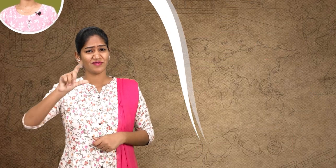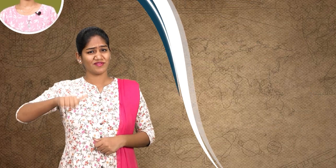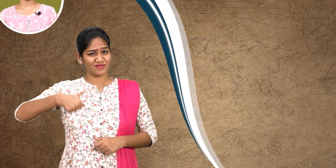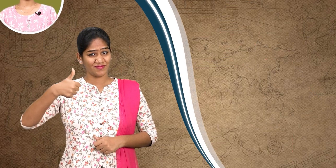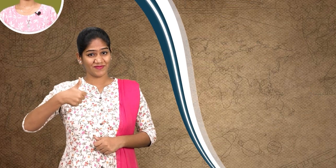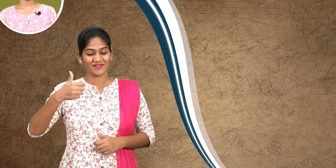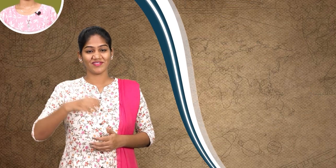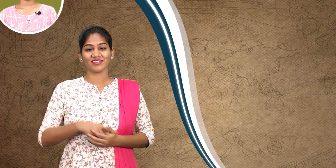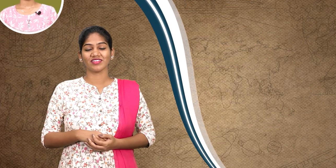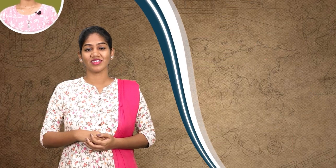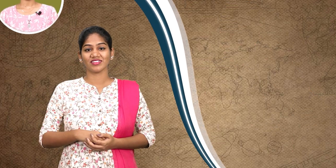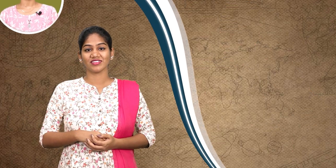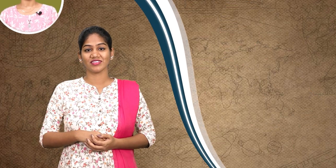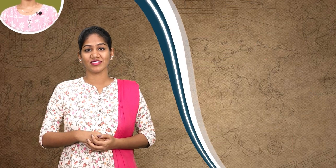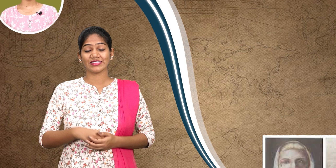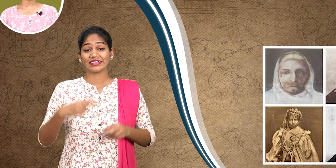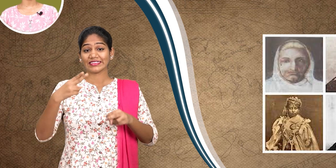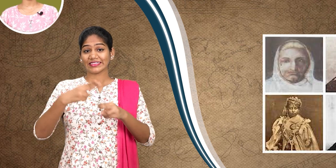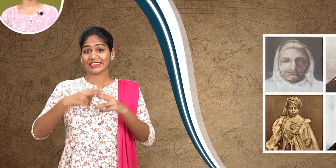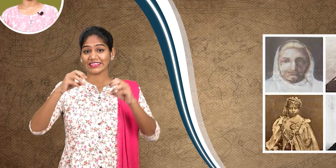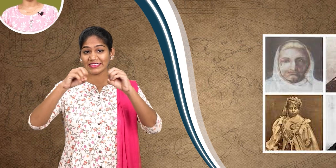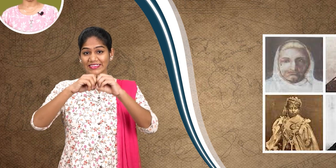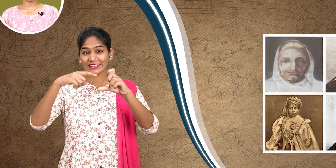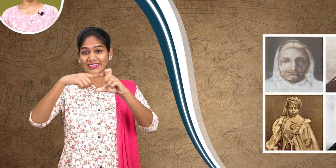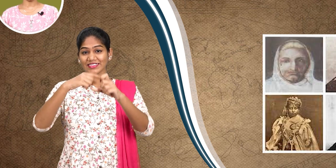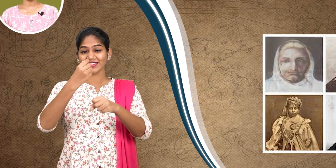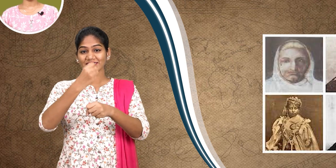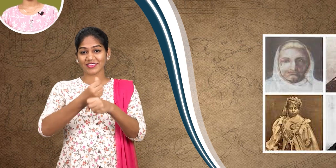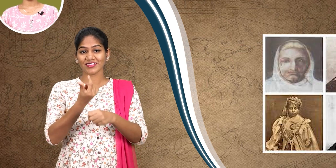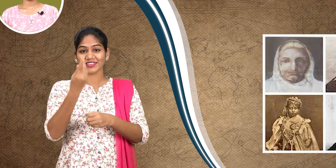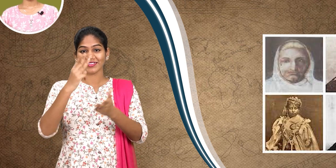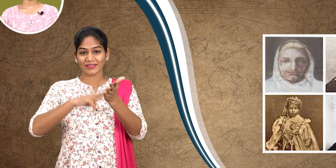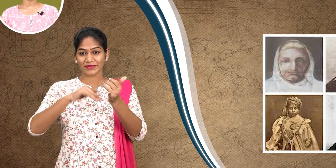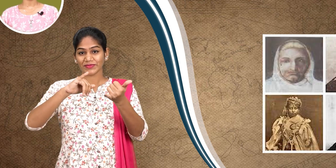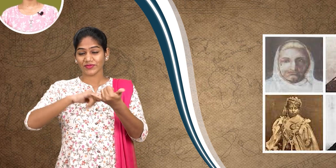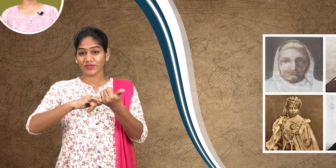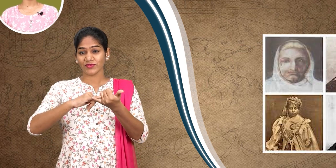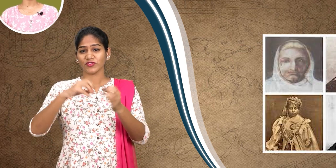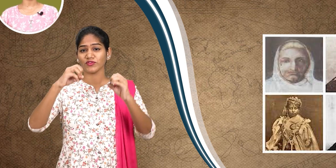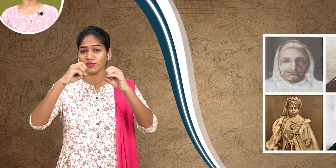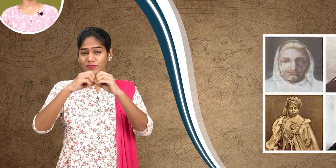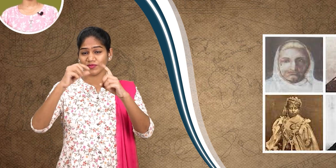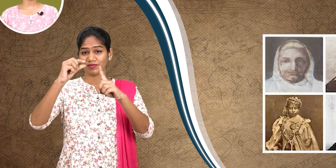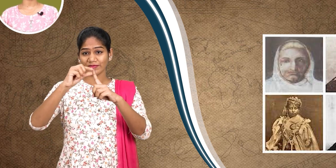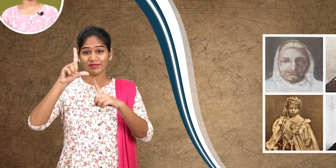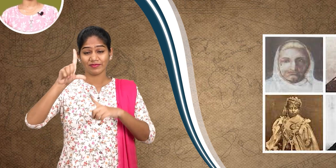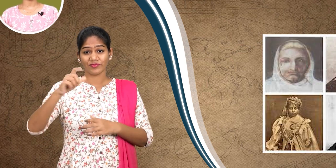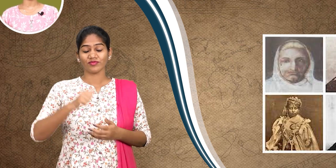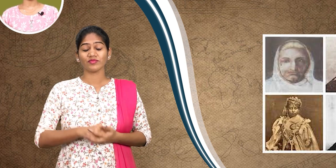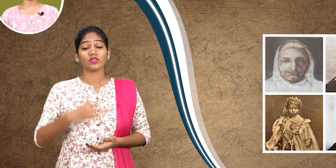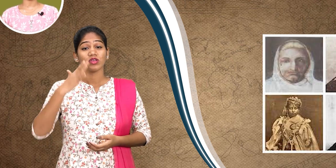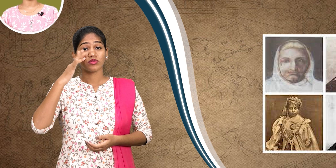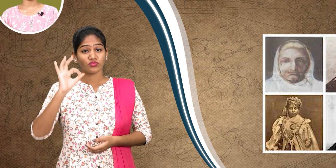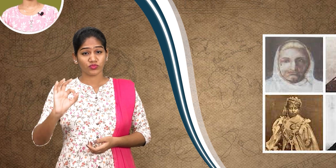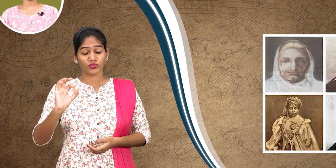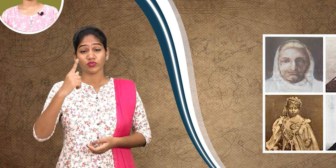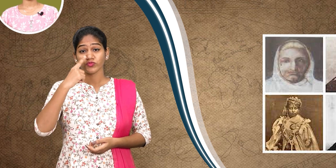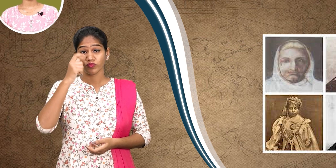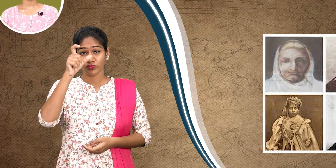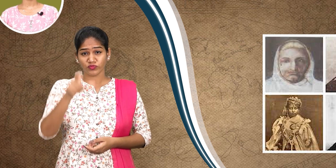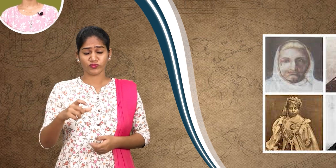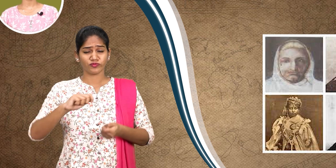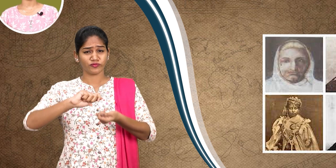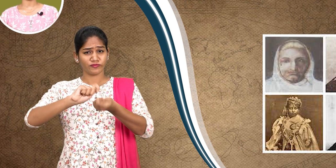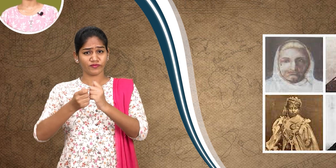leadership of Begums of Bhopal, a notable women's reform movement